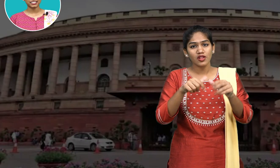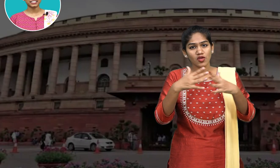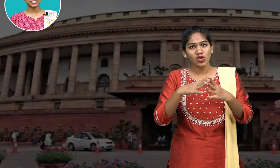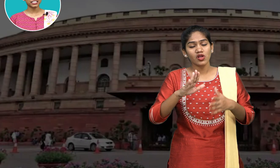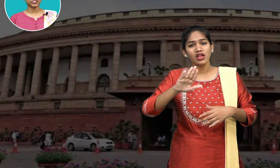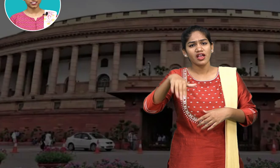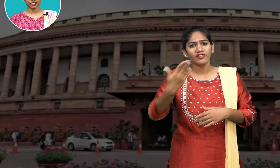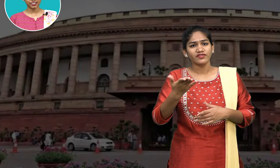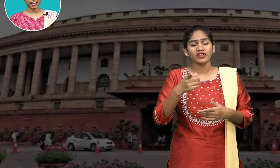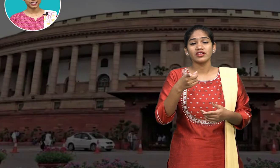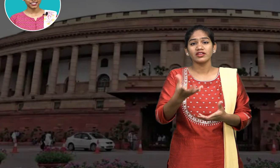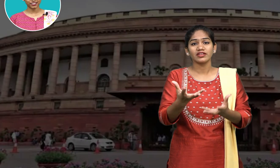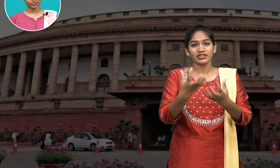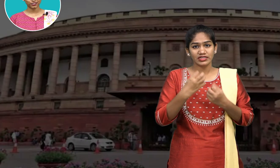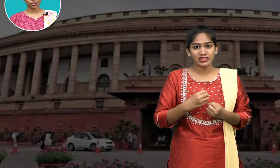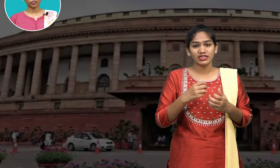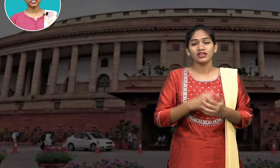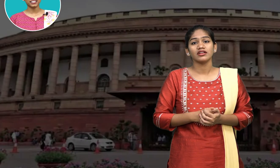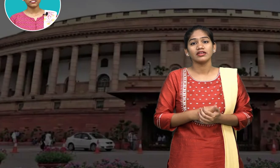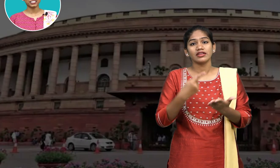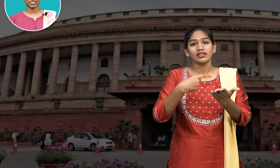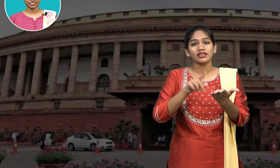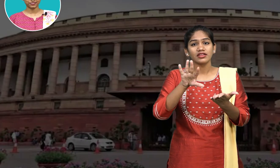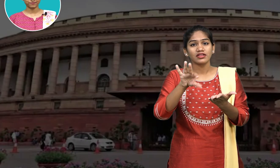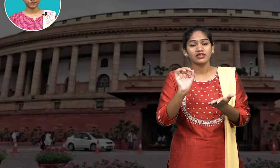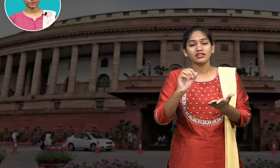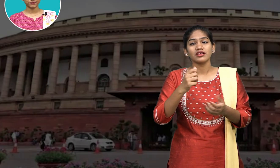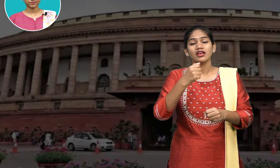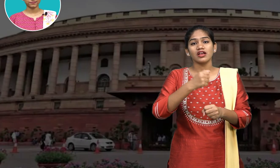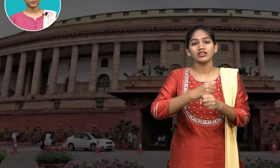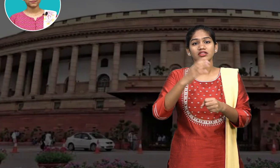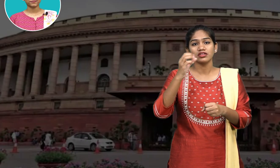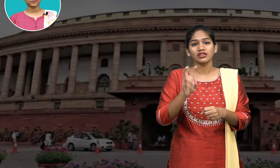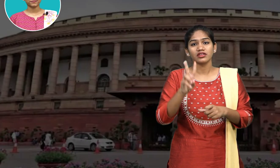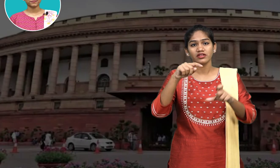it receives the assent of the governor.